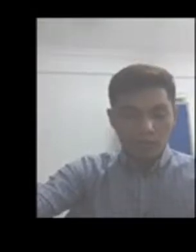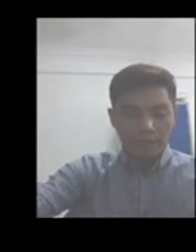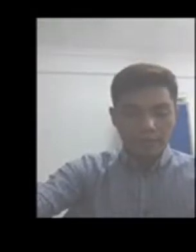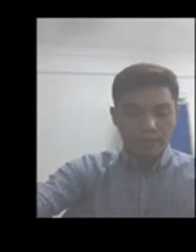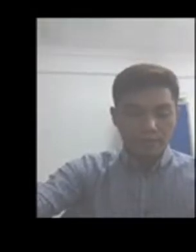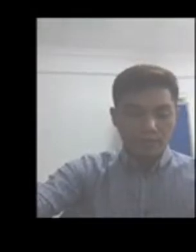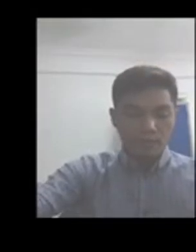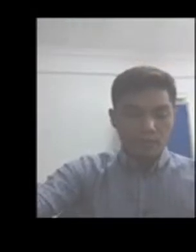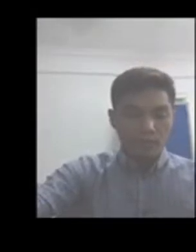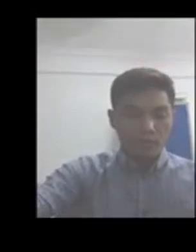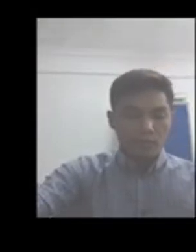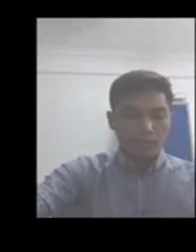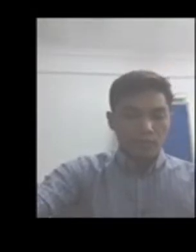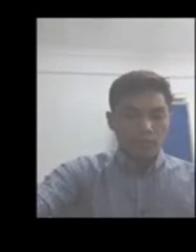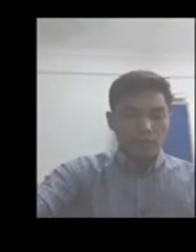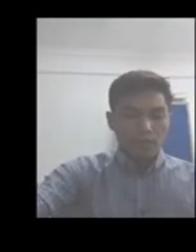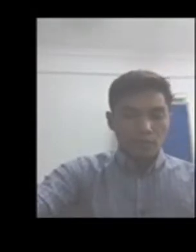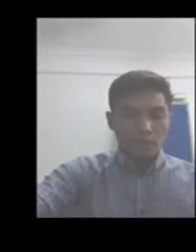Alright.